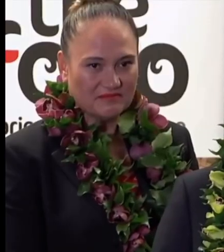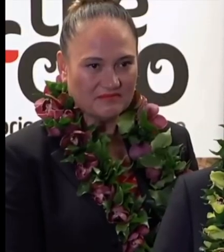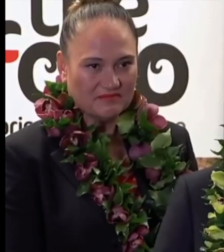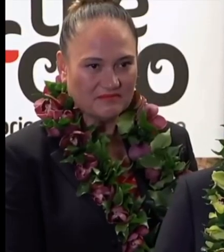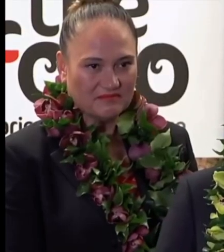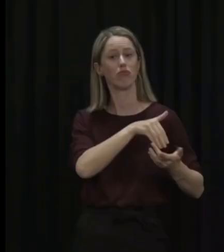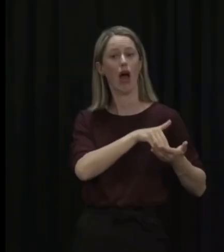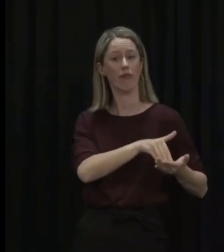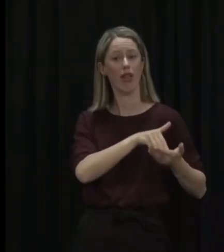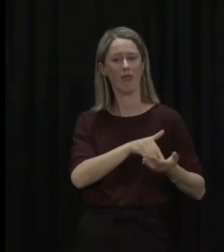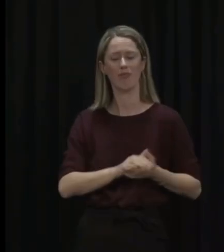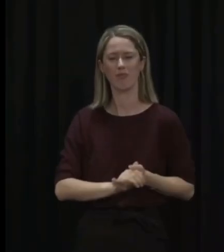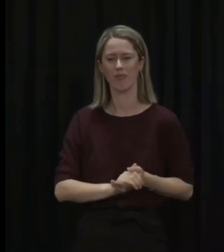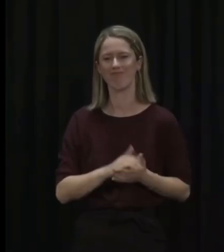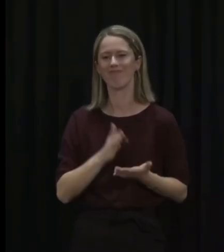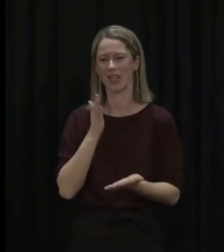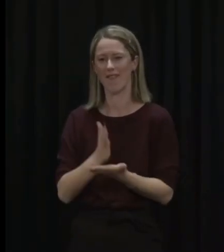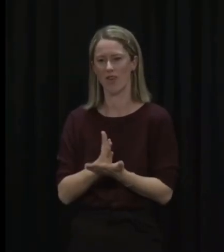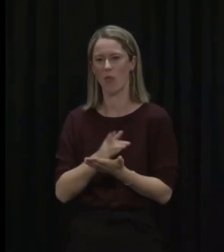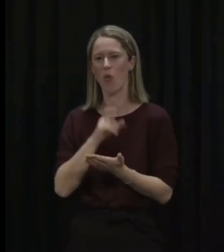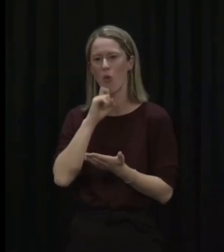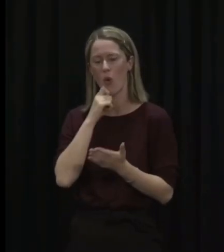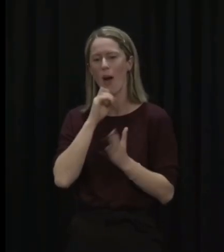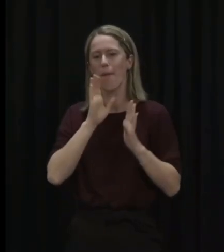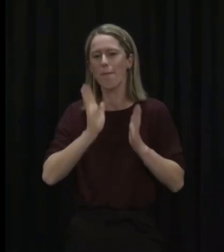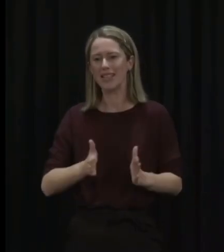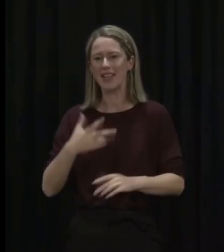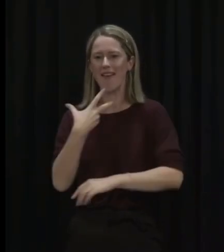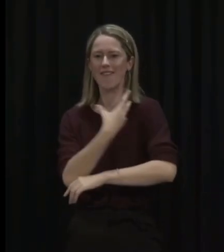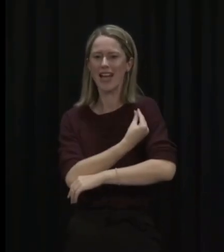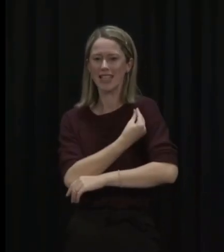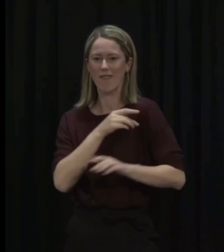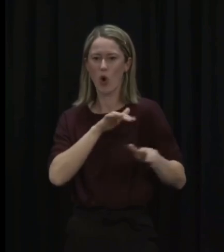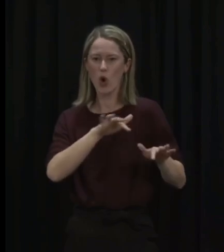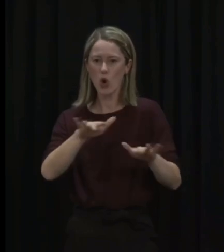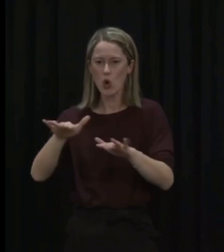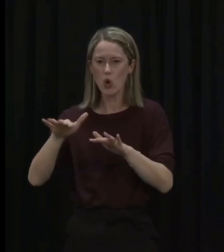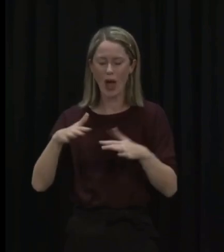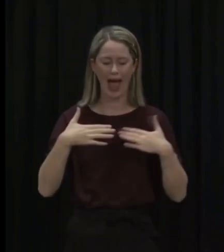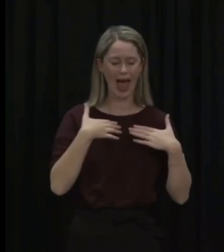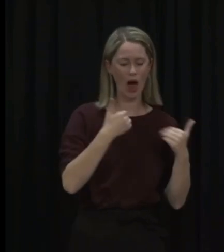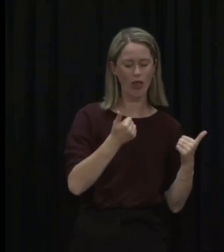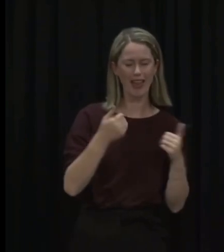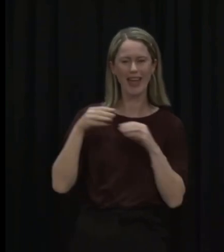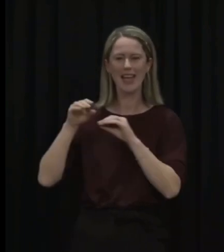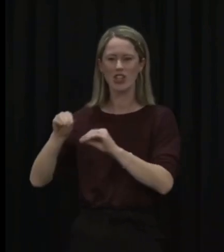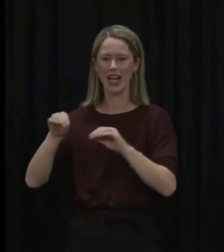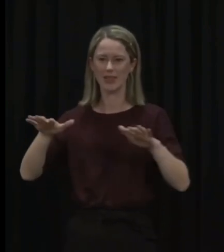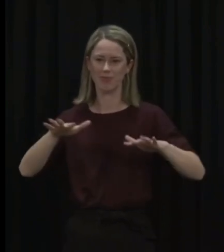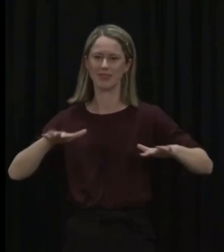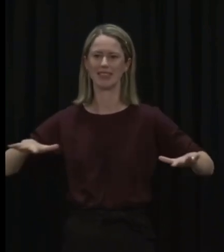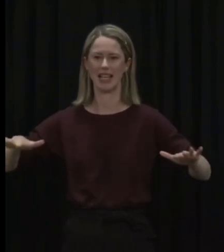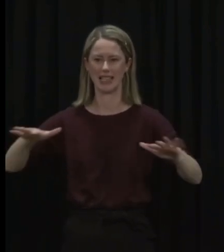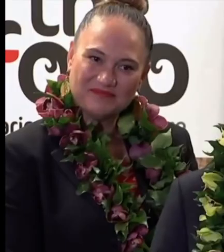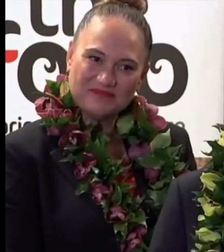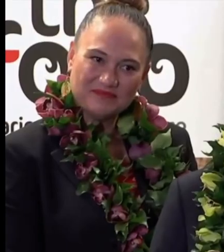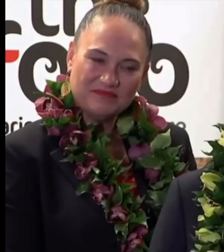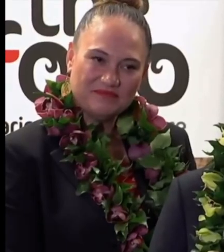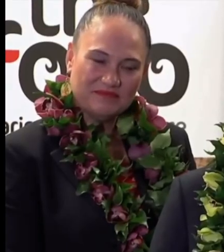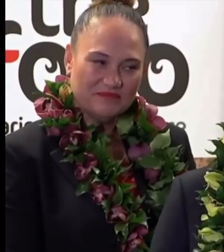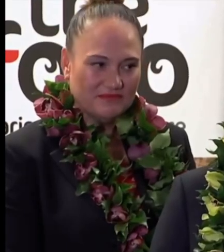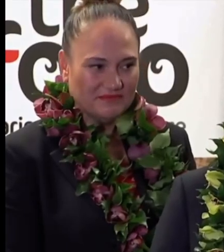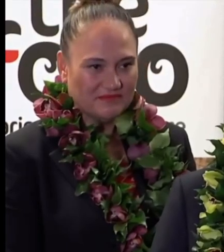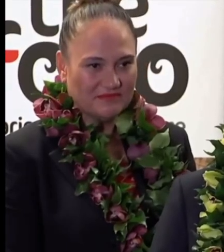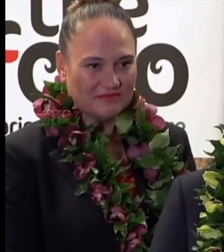People made their own choices. I can now confirm that we'll be extending this requirement to large parts of our health and education workforces as well. There was